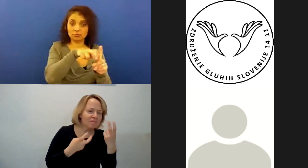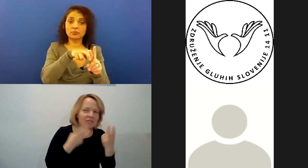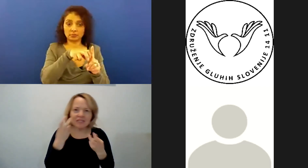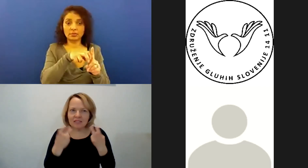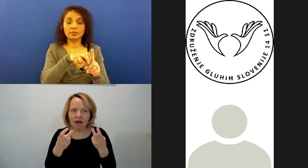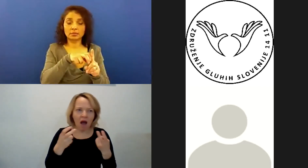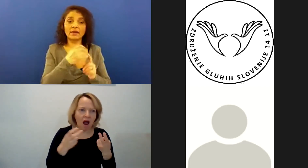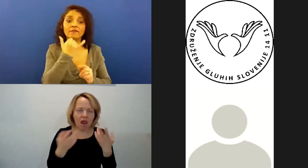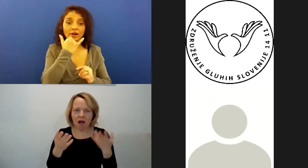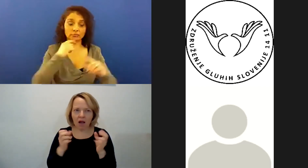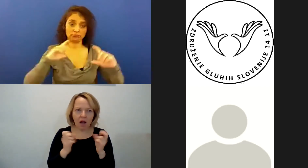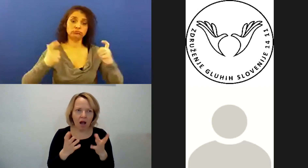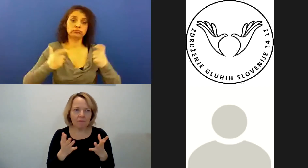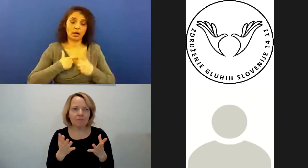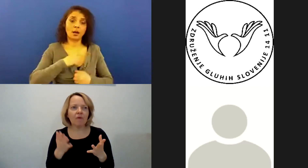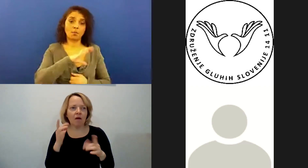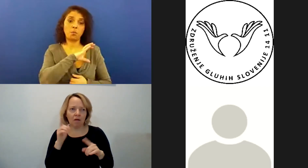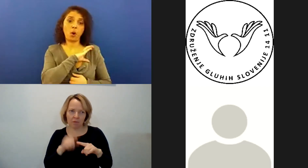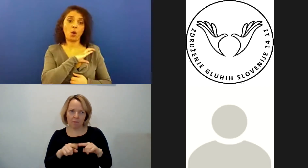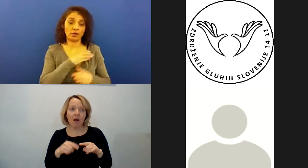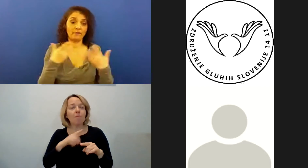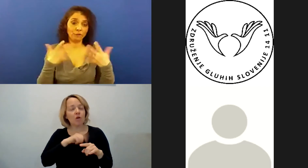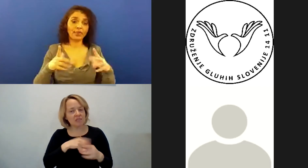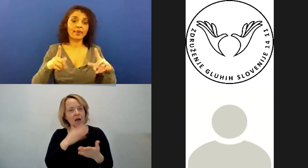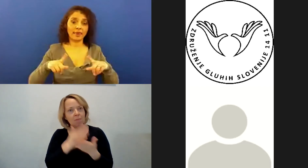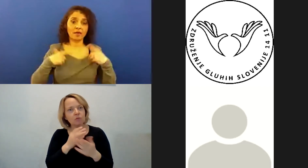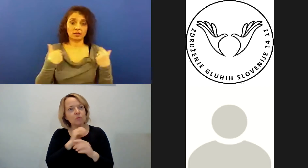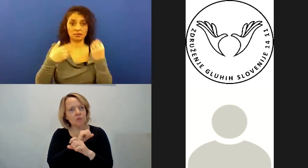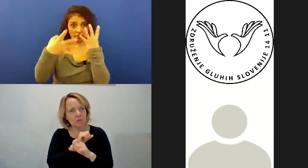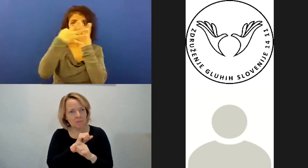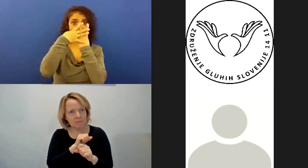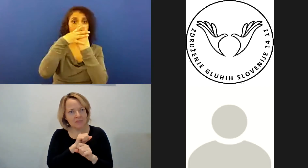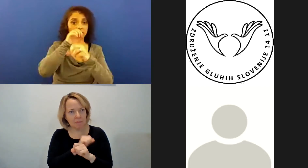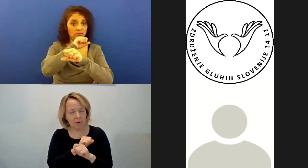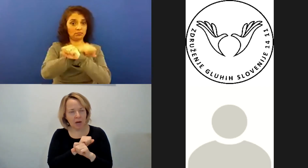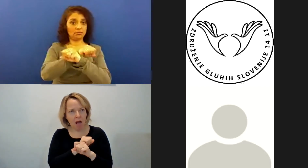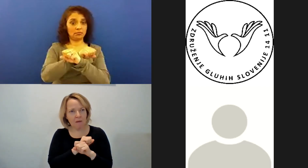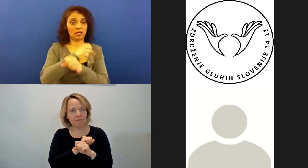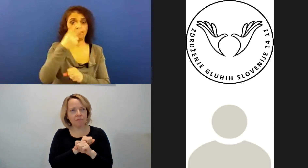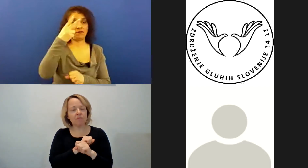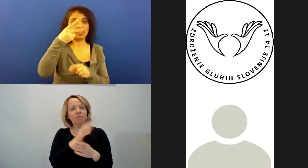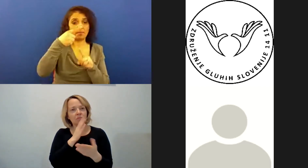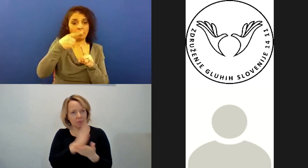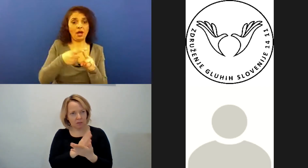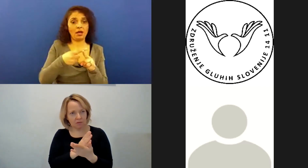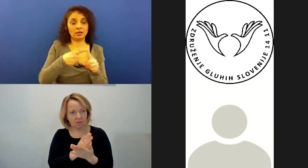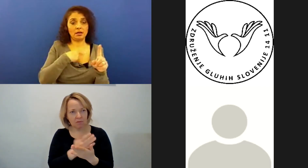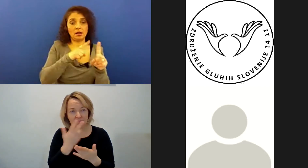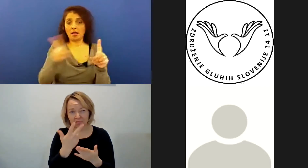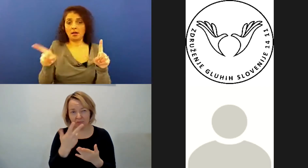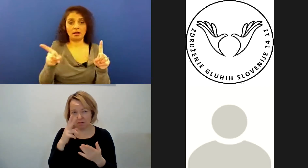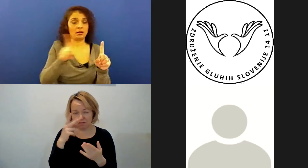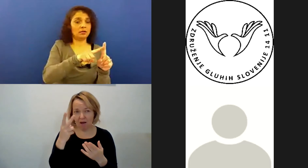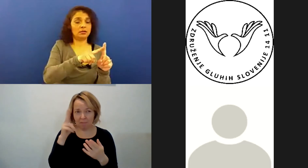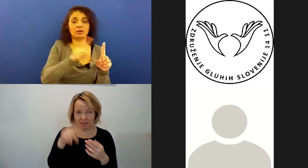So 3 times I was deported out of Switzerland, caught by the police, been imprisoned